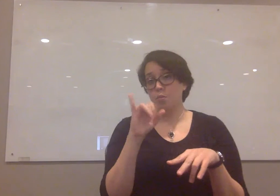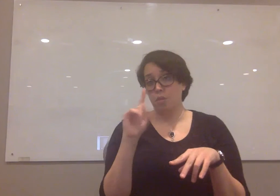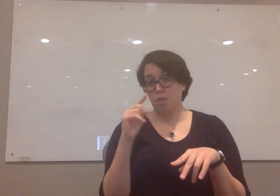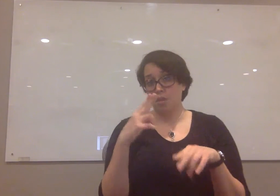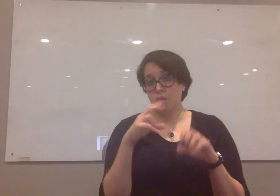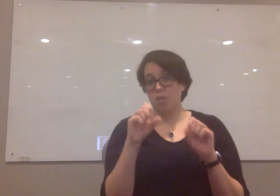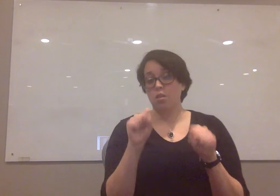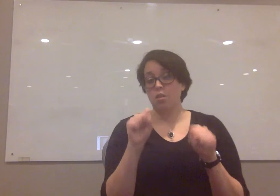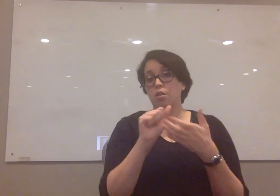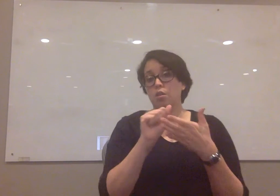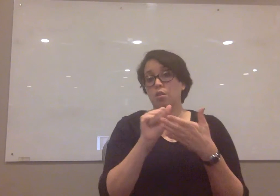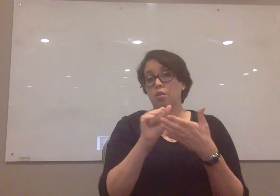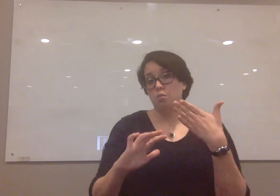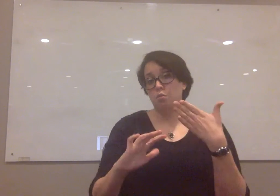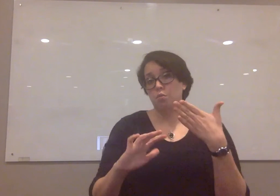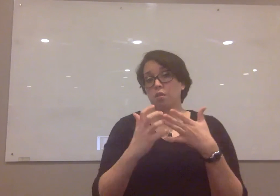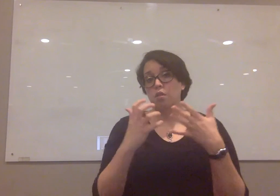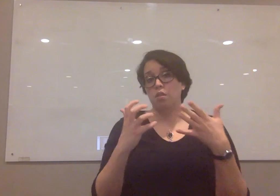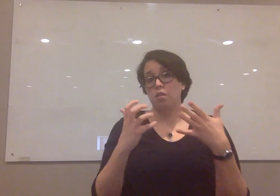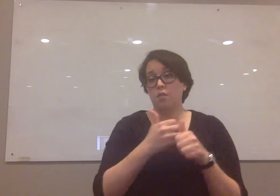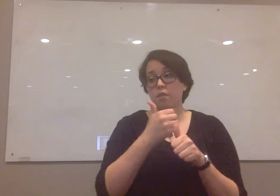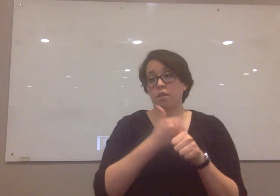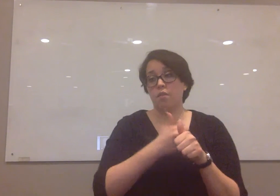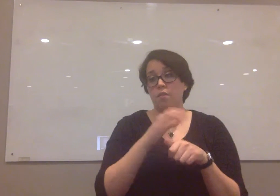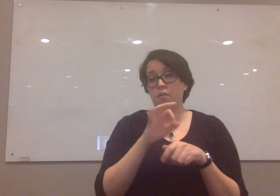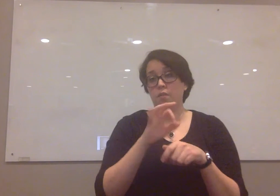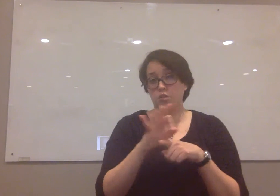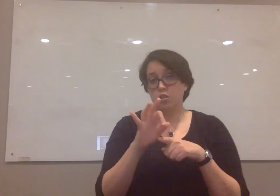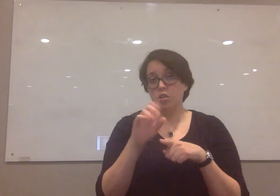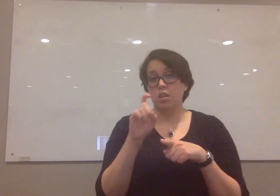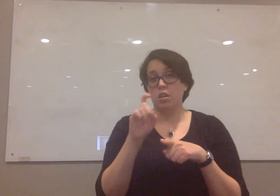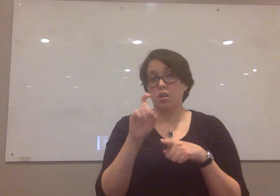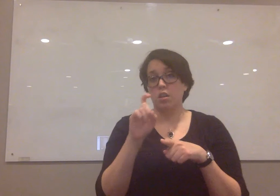your, every function later in the pipeline has to handle the error case stuff.